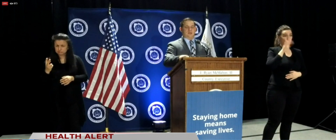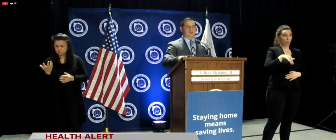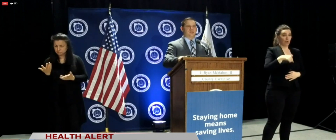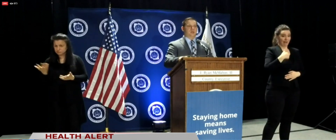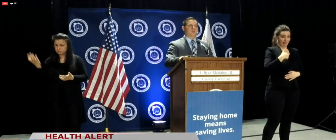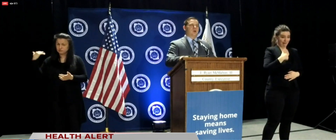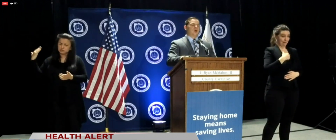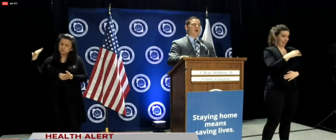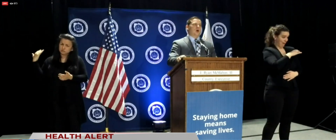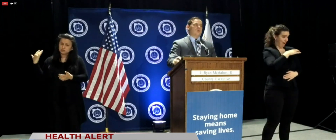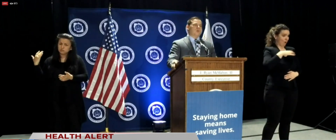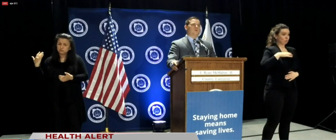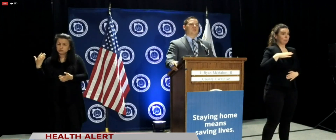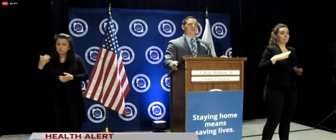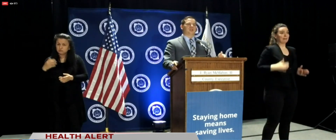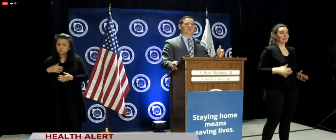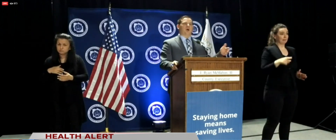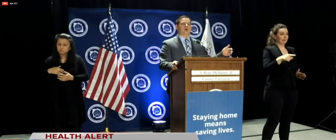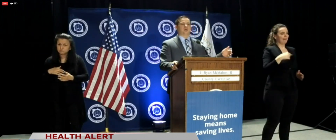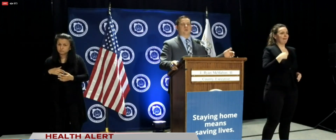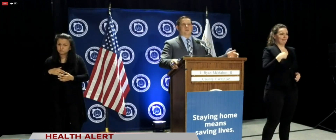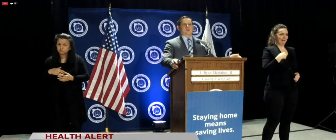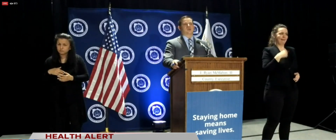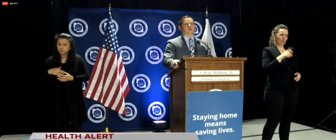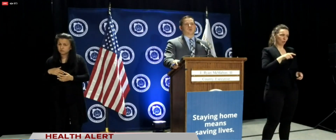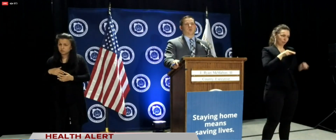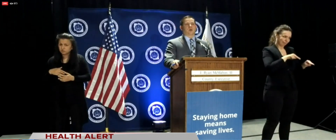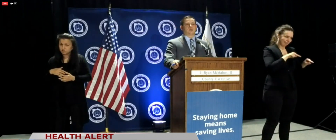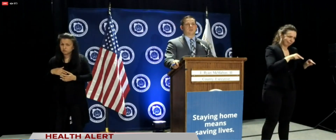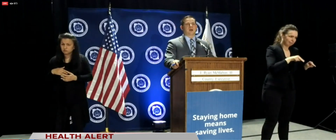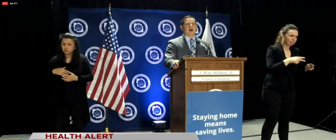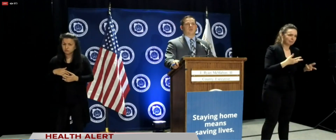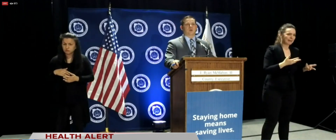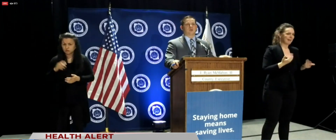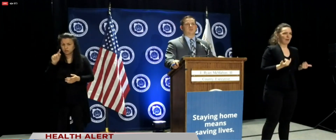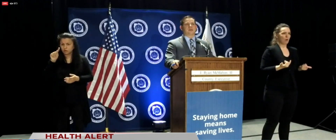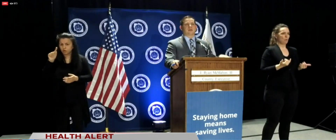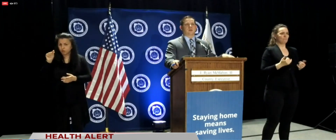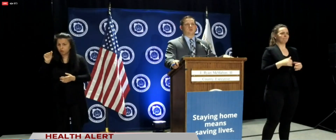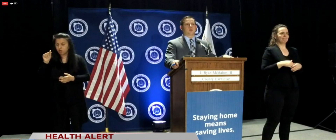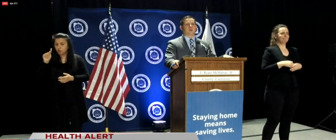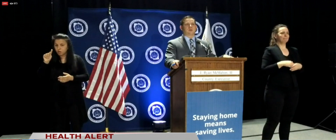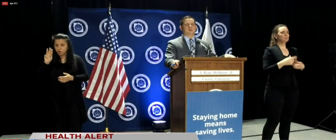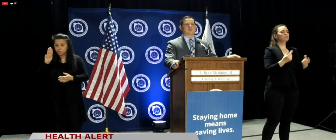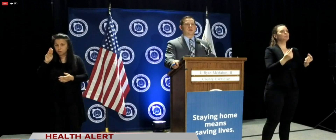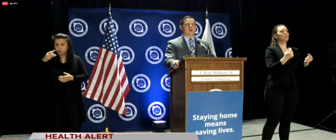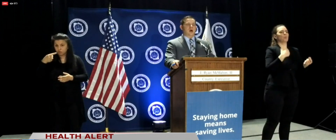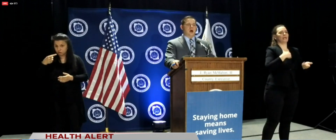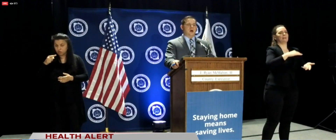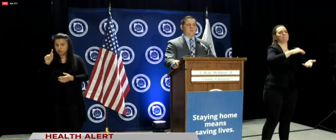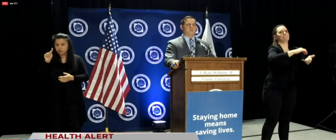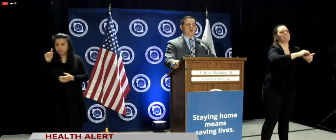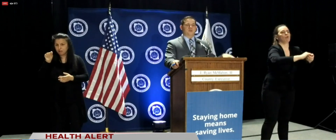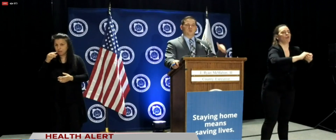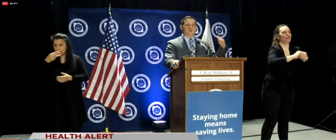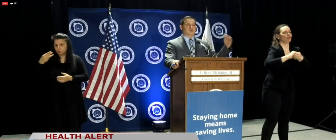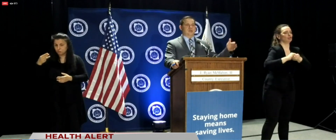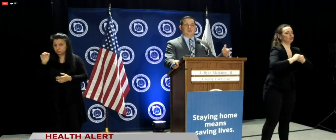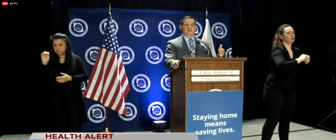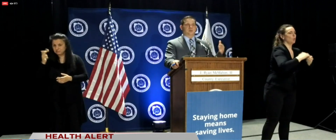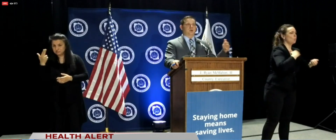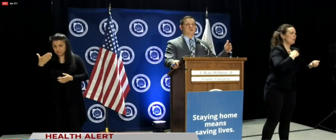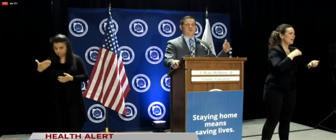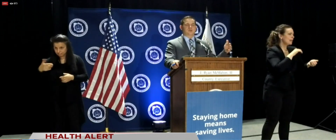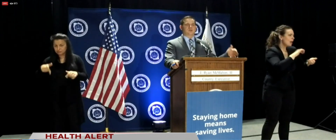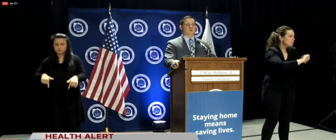unique relationship. Where we've traditionally partnered with is our social workers and mental health workers being in those buildings. But this was